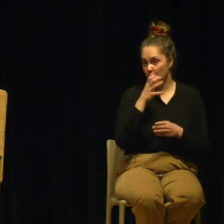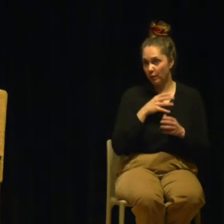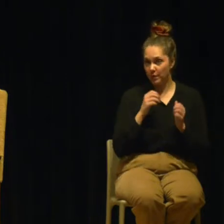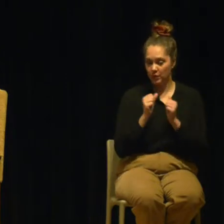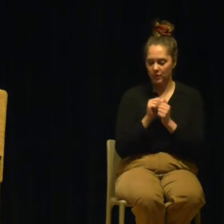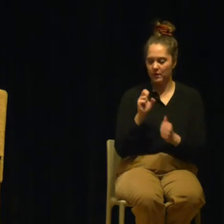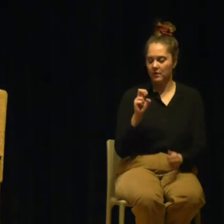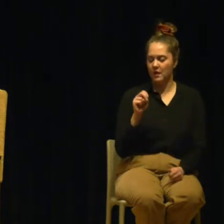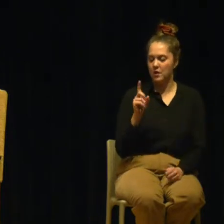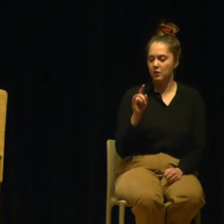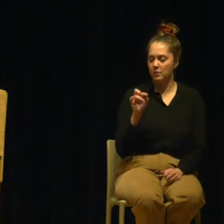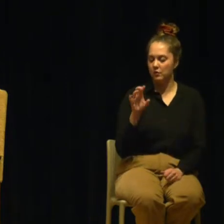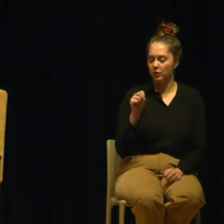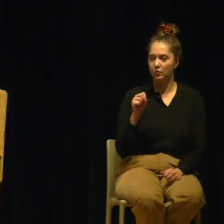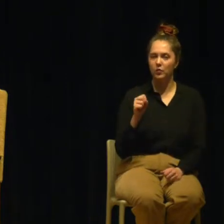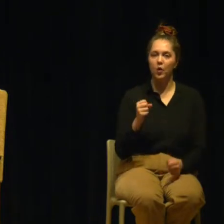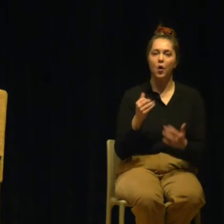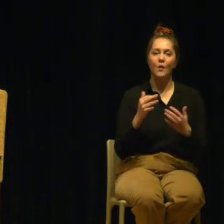endometriosis has waited